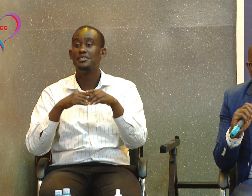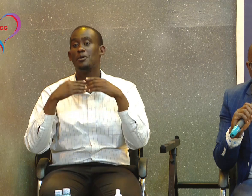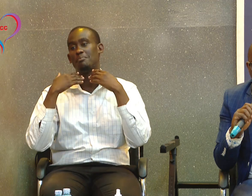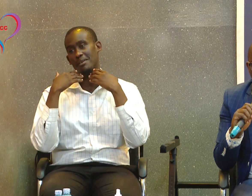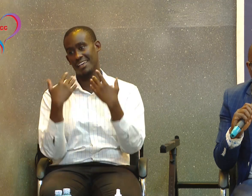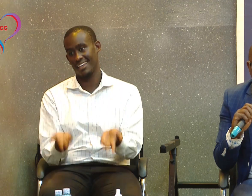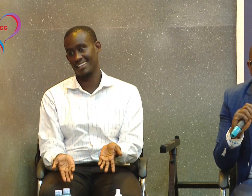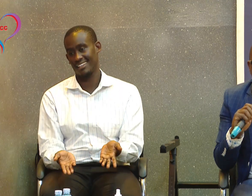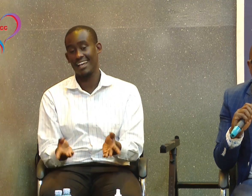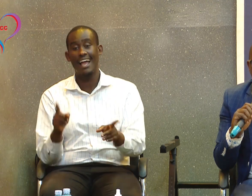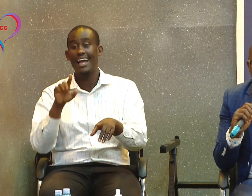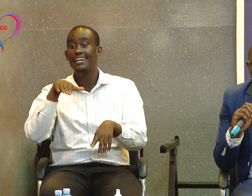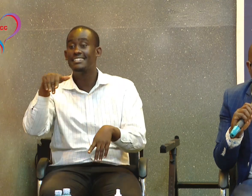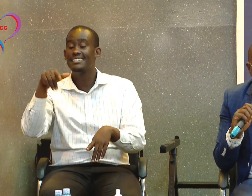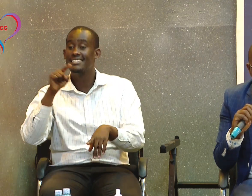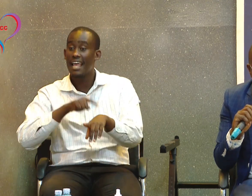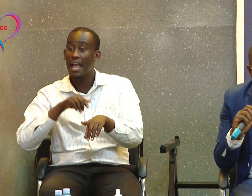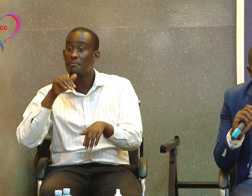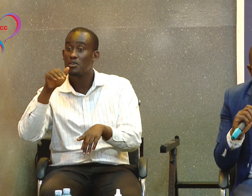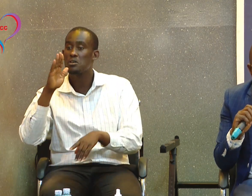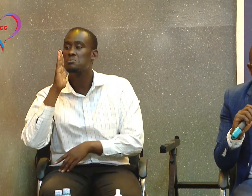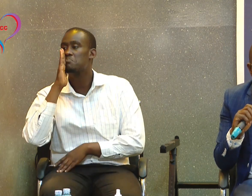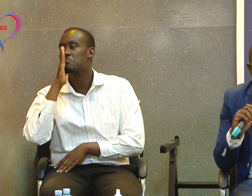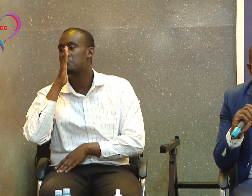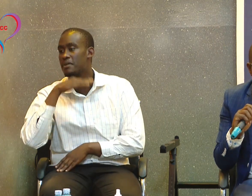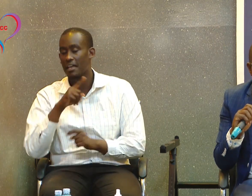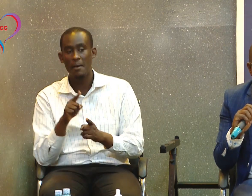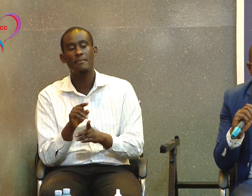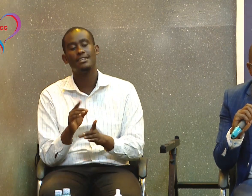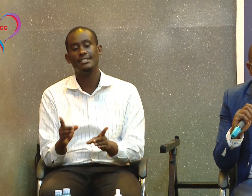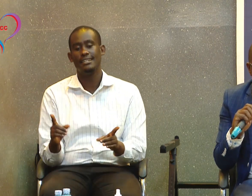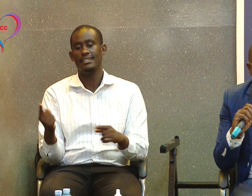But it is getting shorter every day.